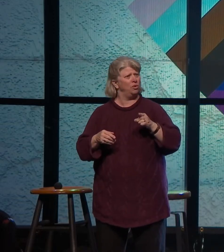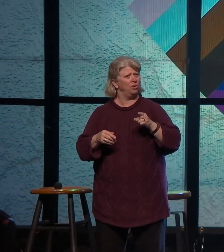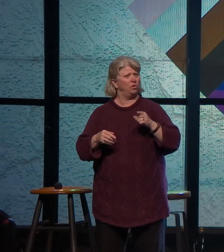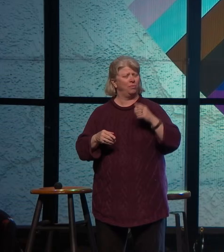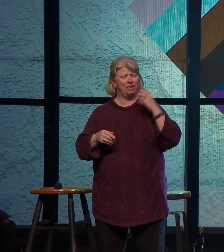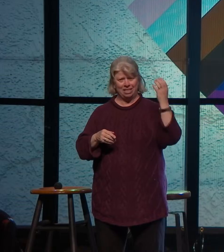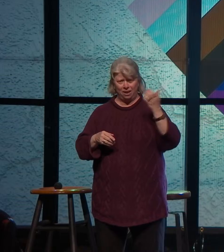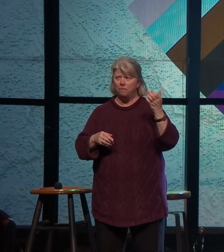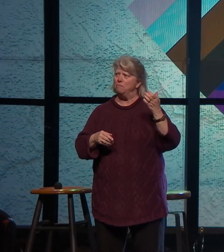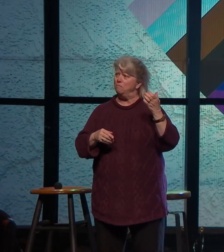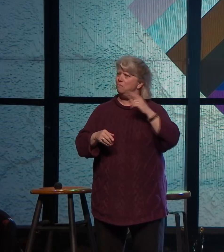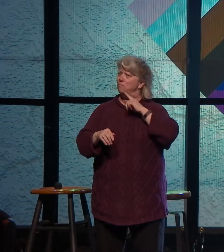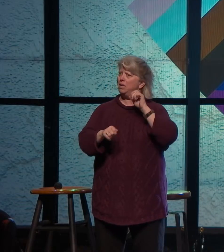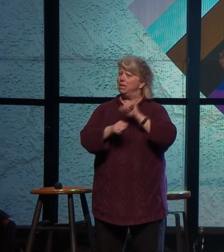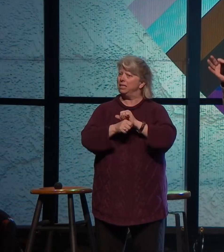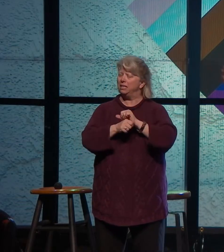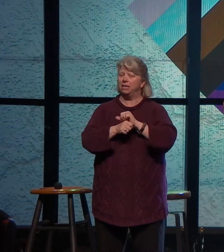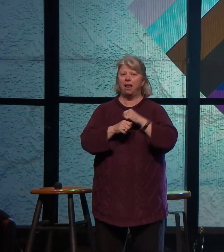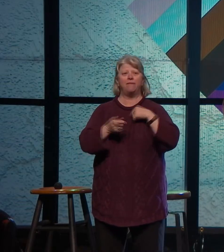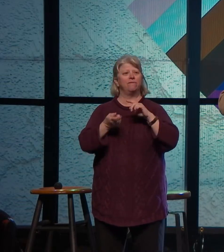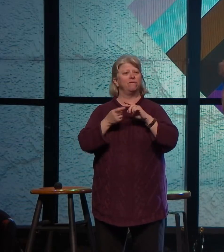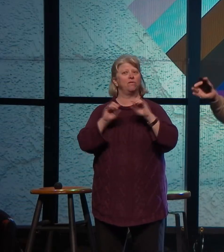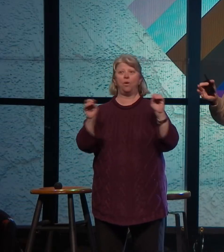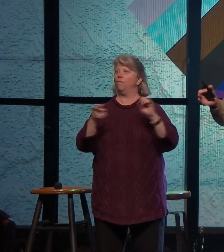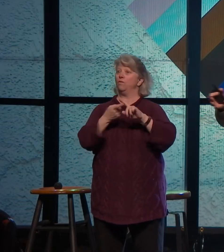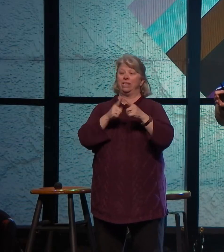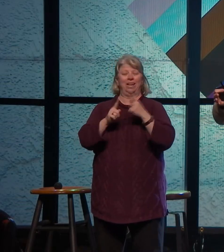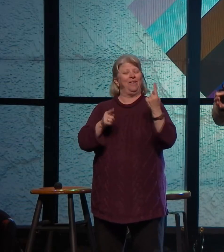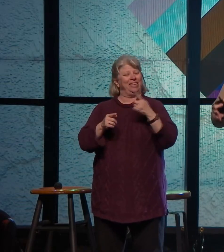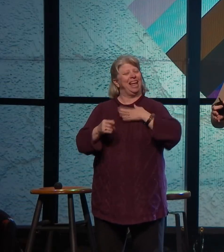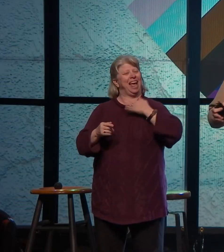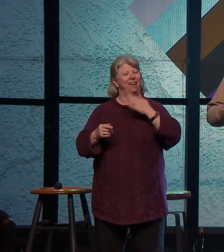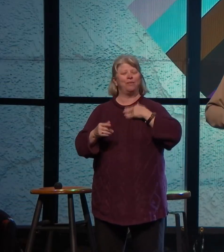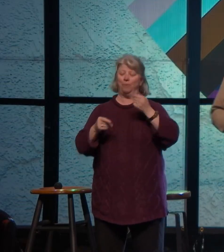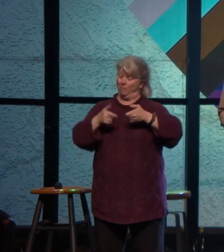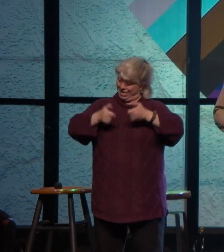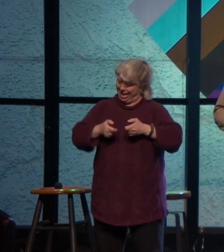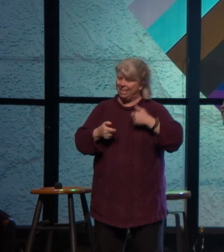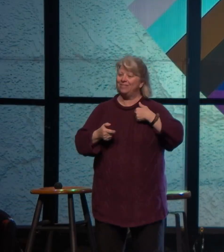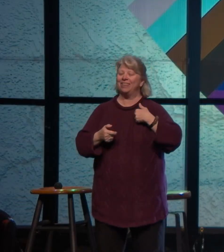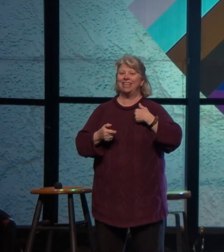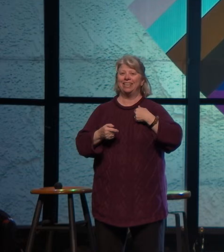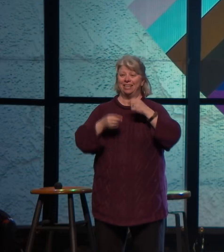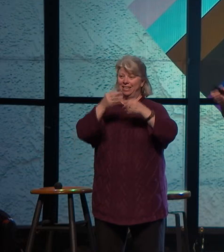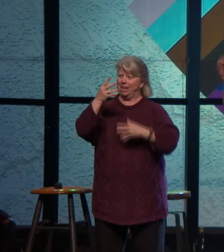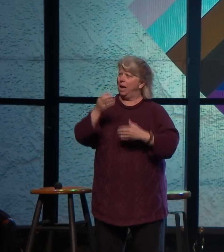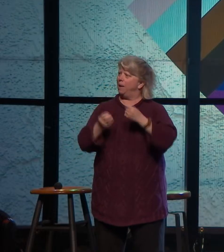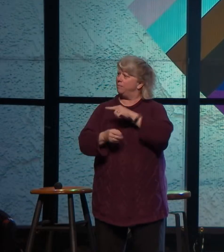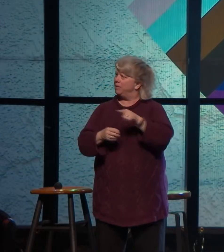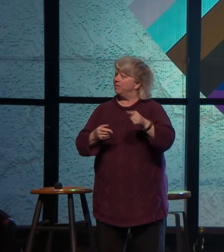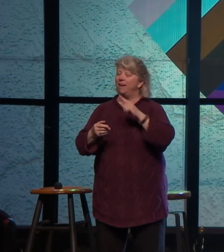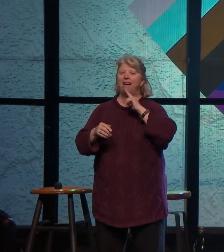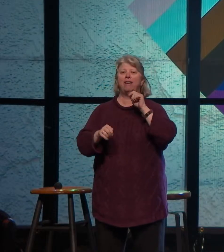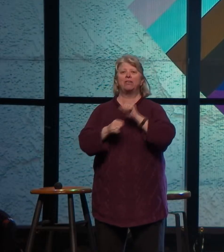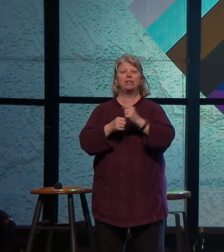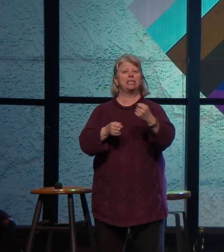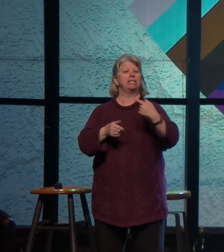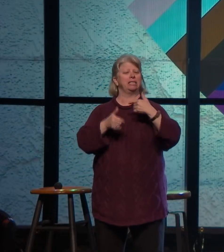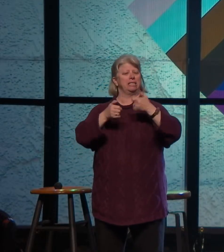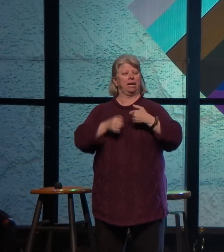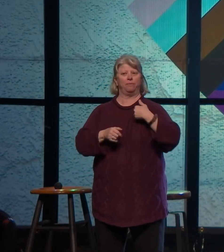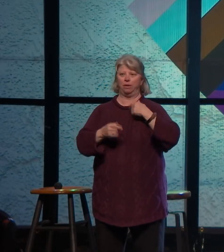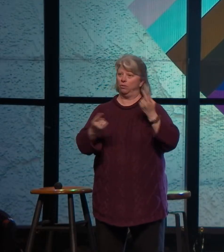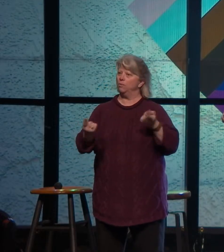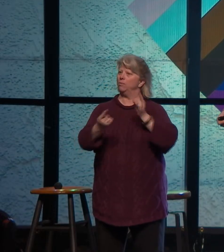my cell phone number in there. It is. I have no friends, so I'm always happy for people to text me. How many of you have actually sent me a text and we've